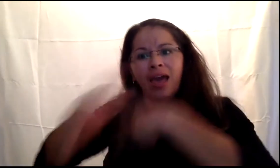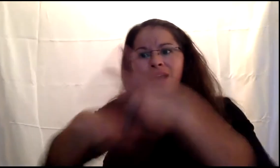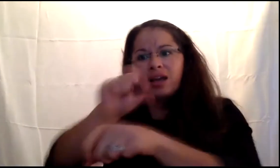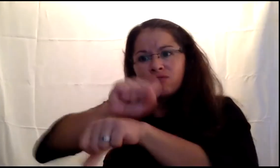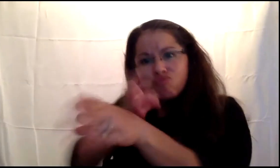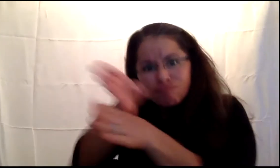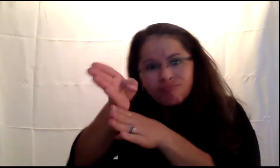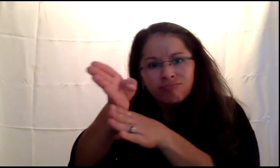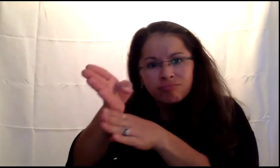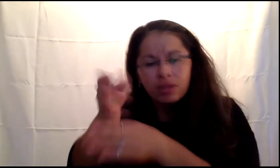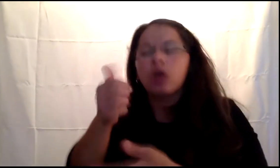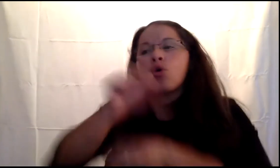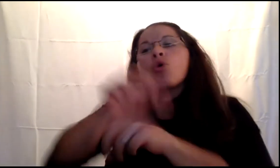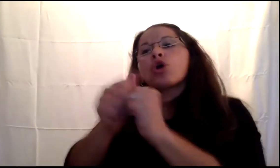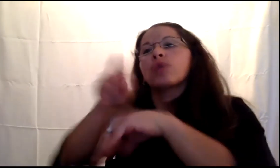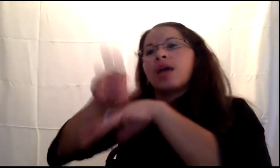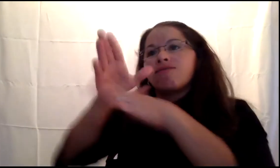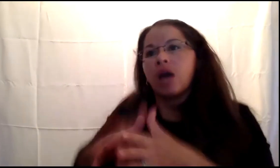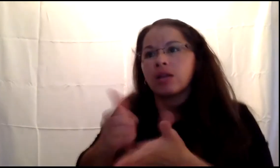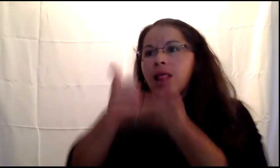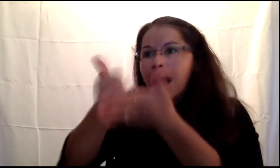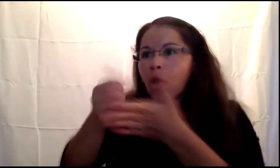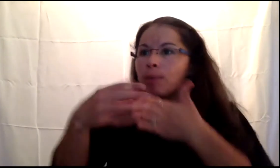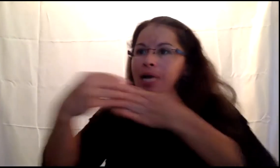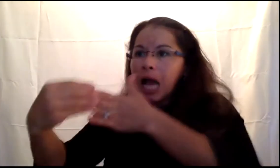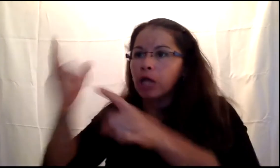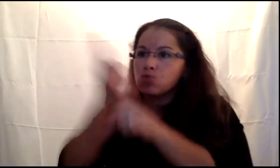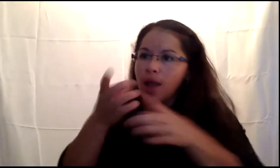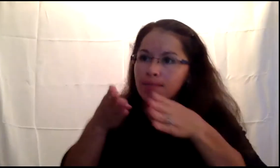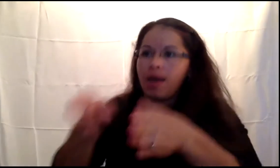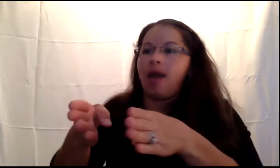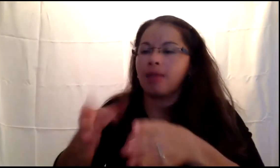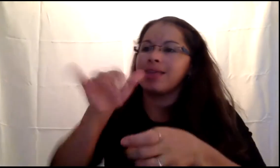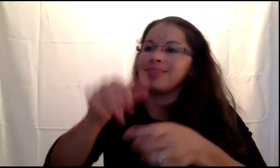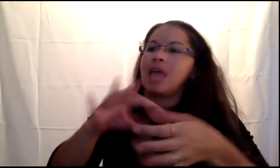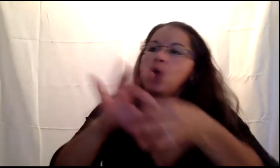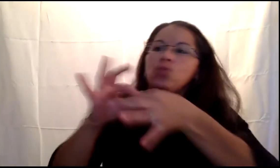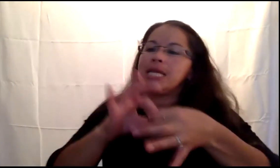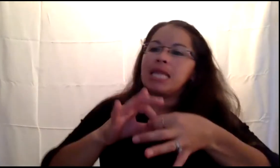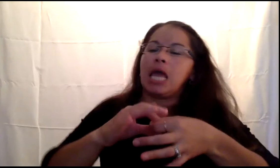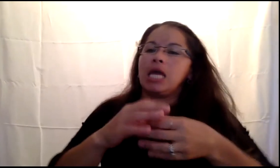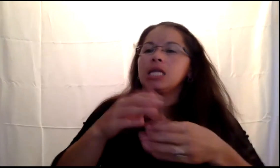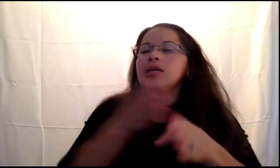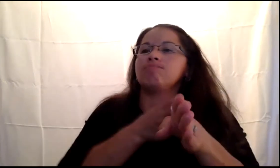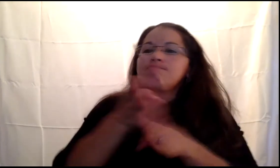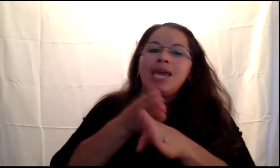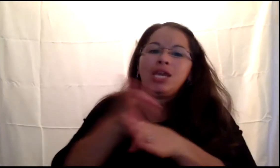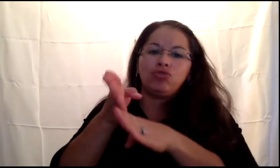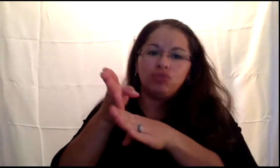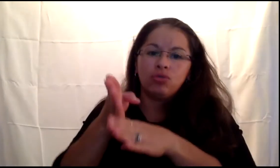pathway in a related area is something that I always tell my students to look for. Anybody else want to jump in on